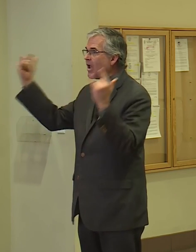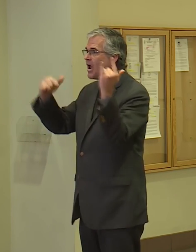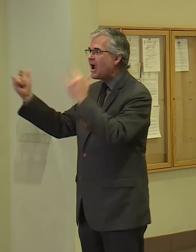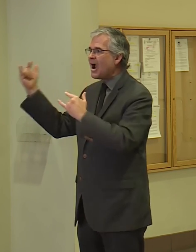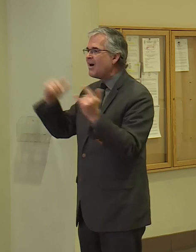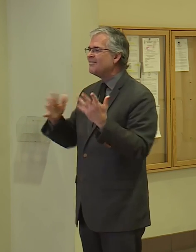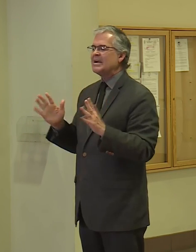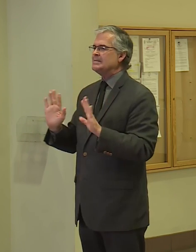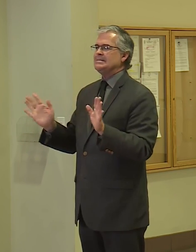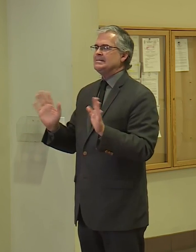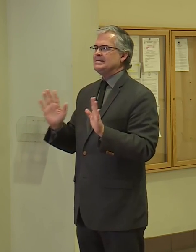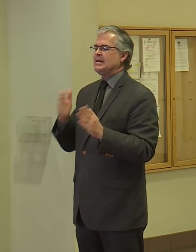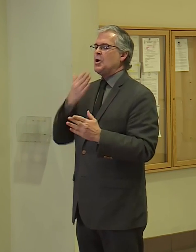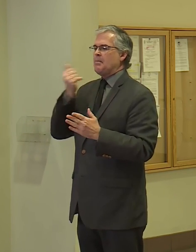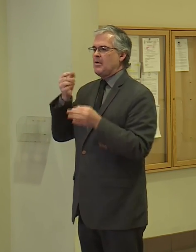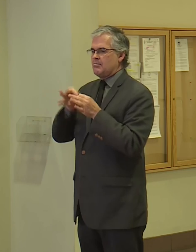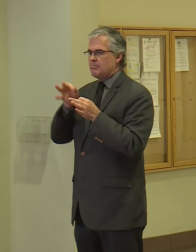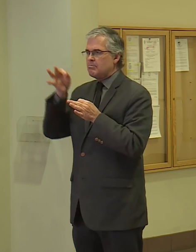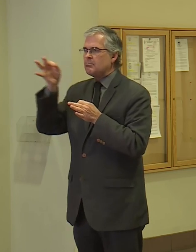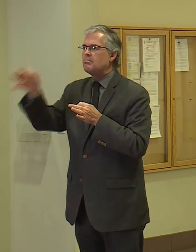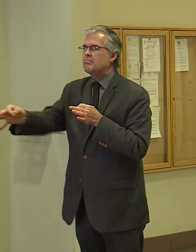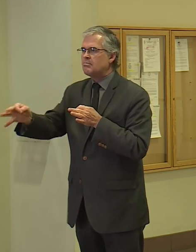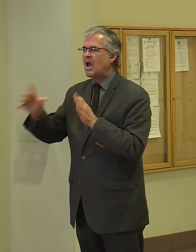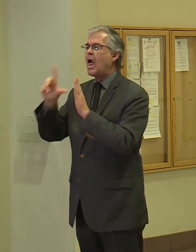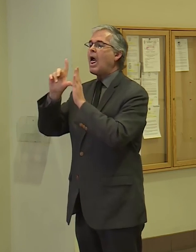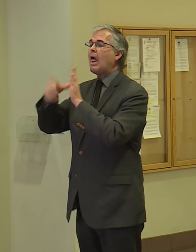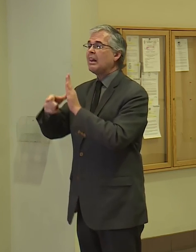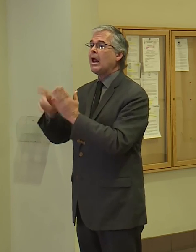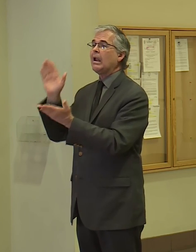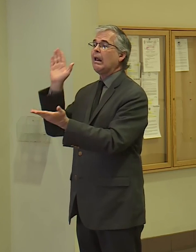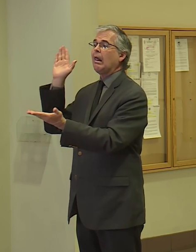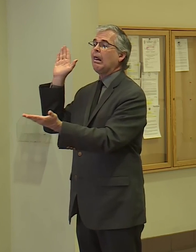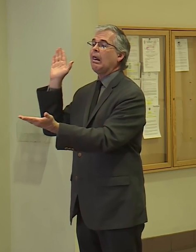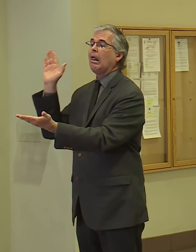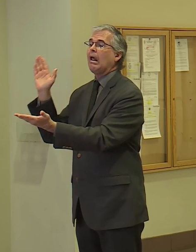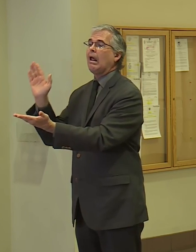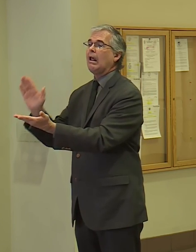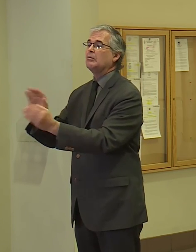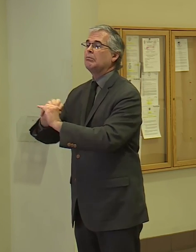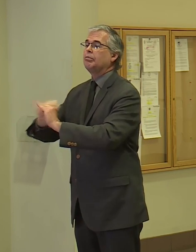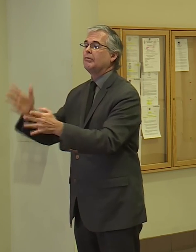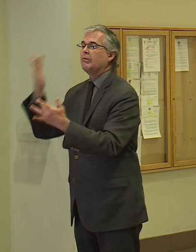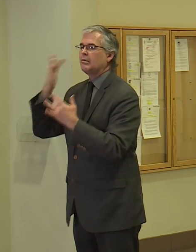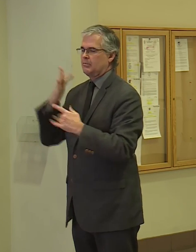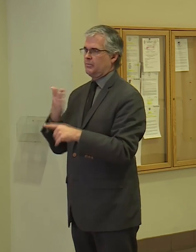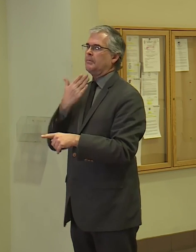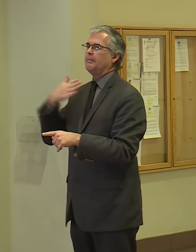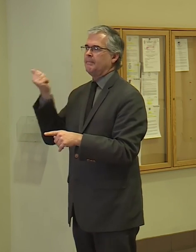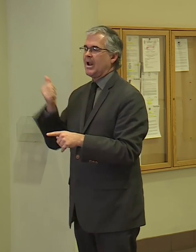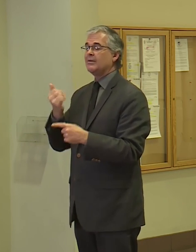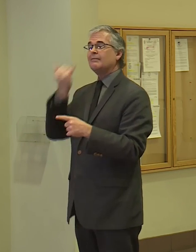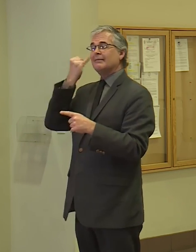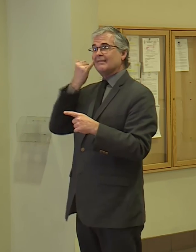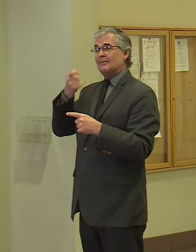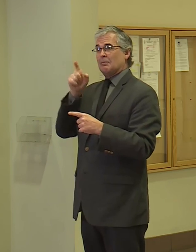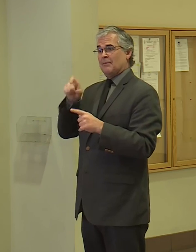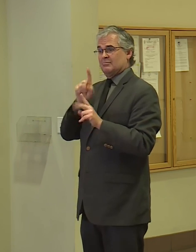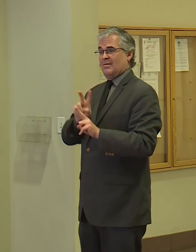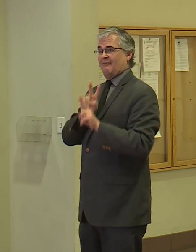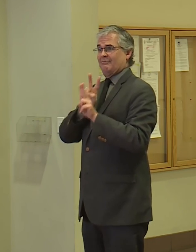to time when risk is low or eliminated for my friends making preparations to say goodbye to loved ones please